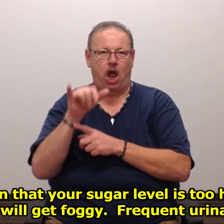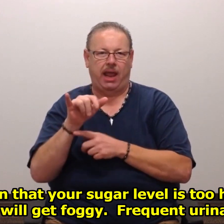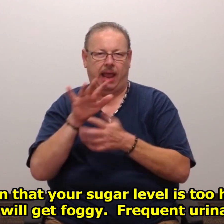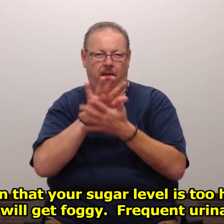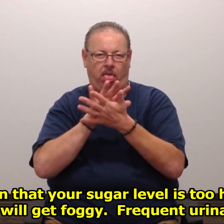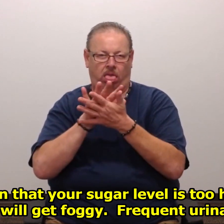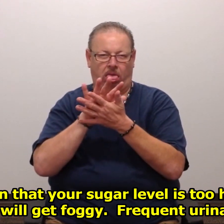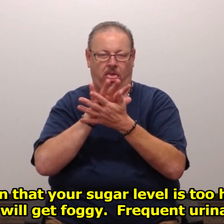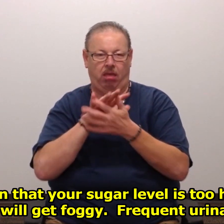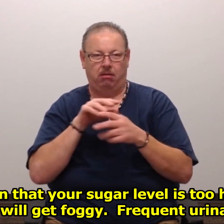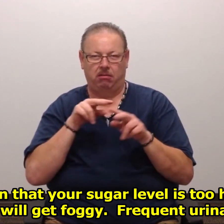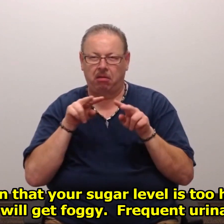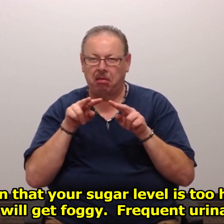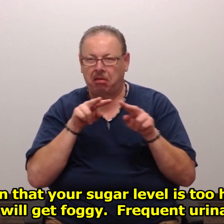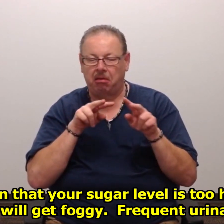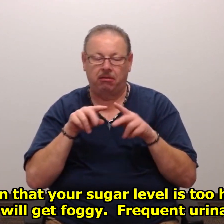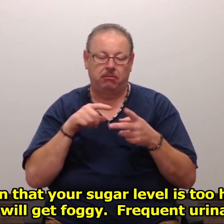high and your vision will get foggy.